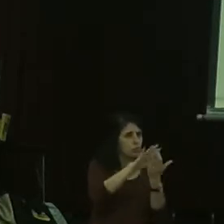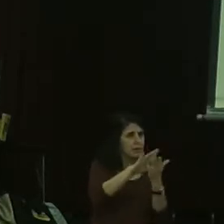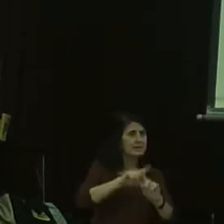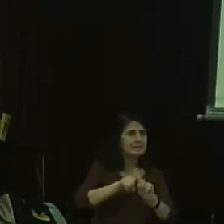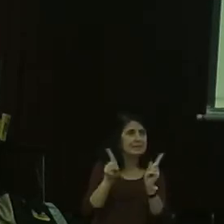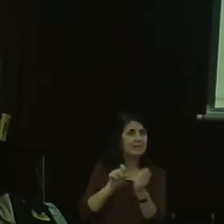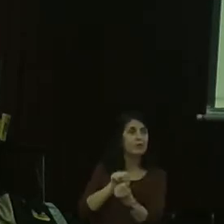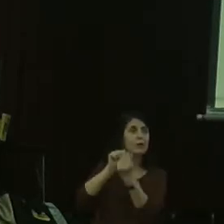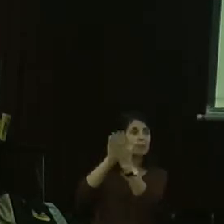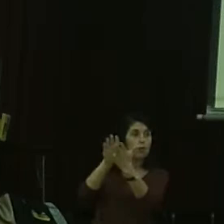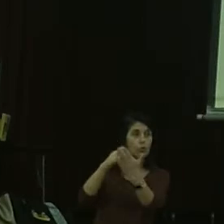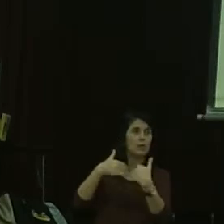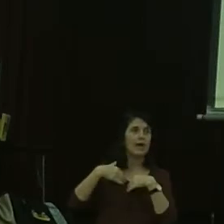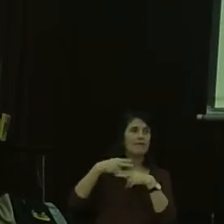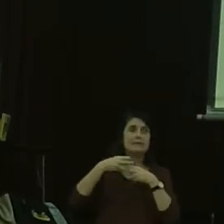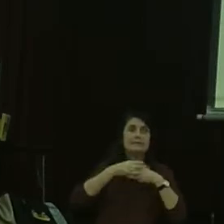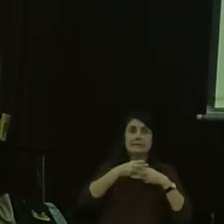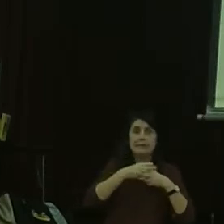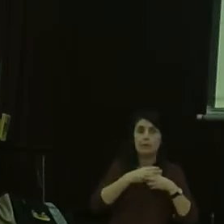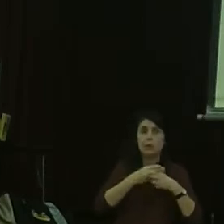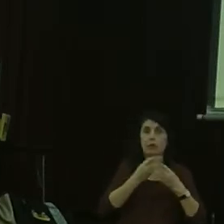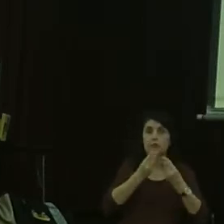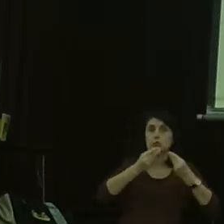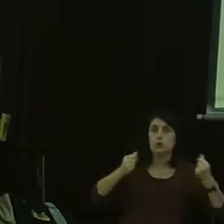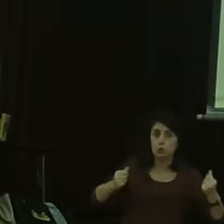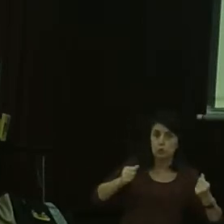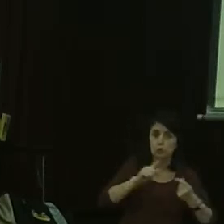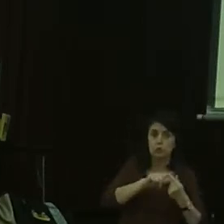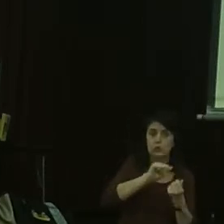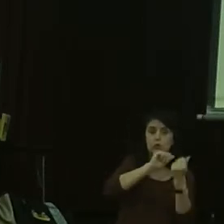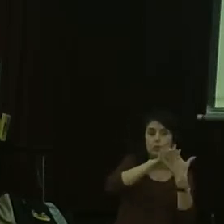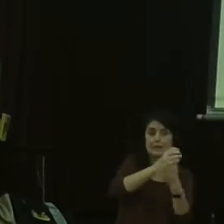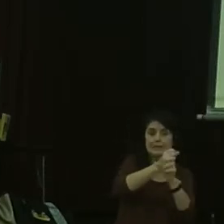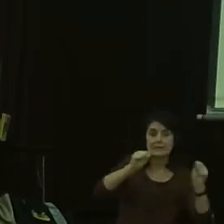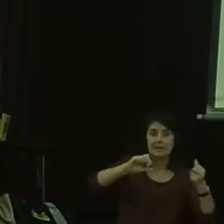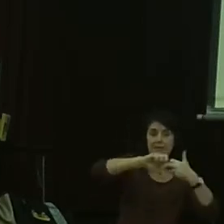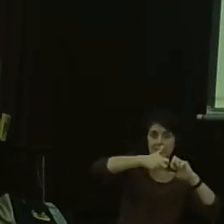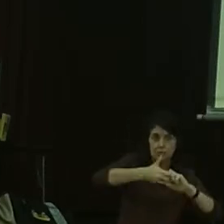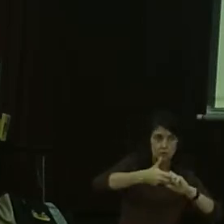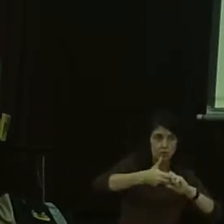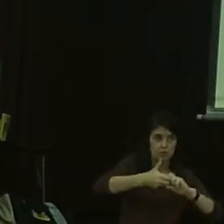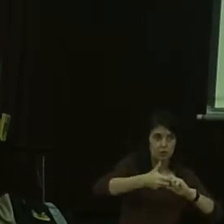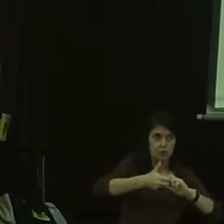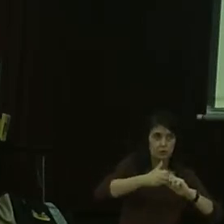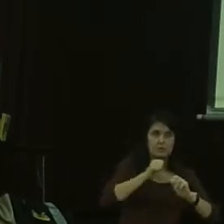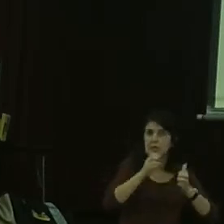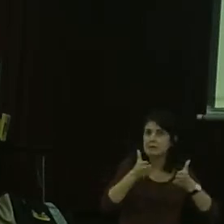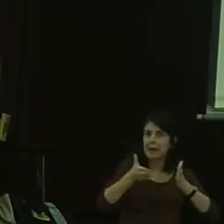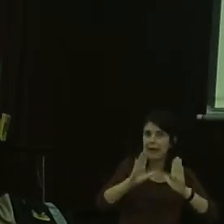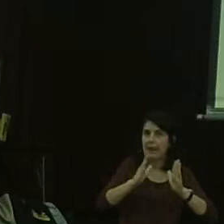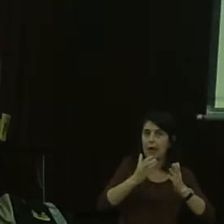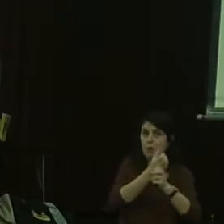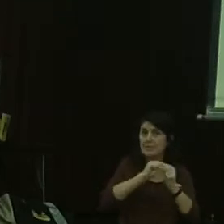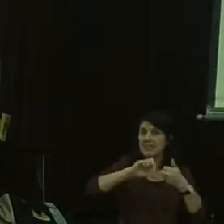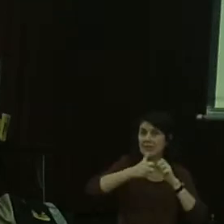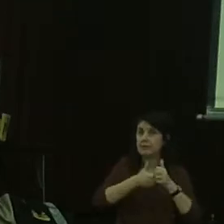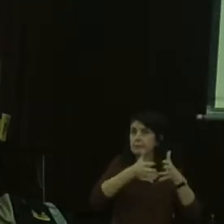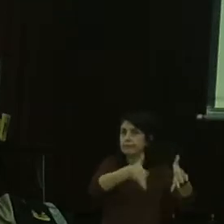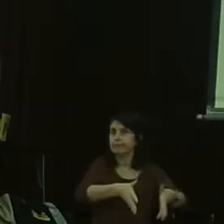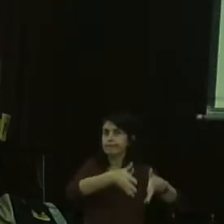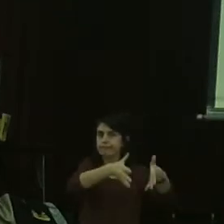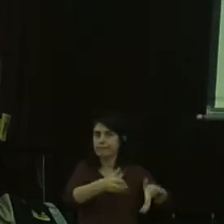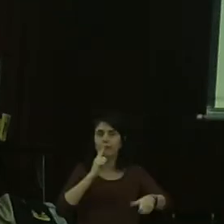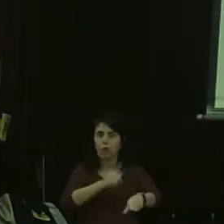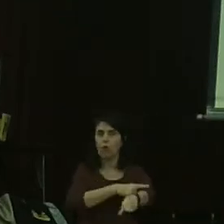having a temporary solution that addresses the safety issue and doesn't allow a safety issue to remain in place for that kind